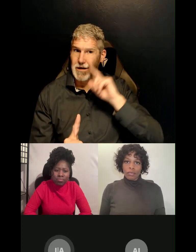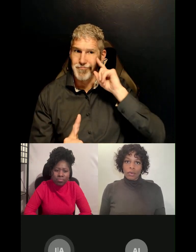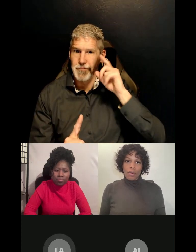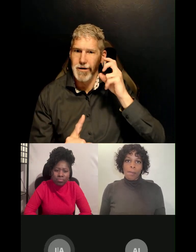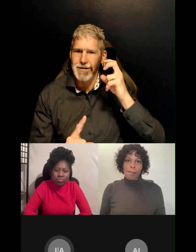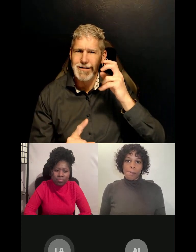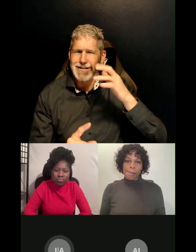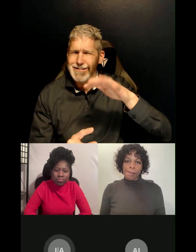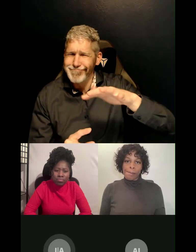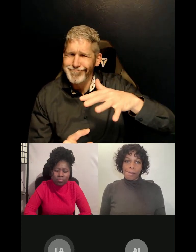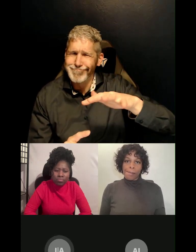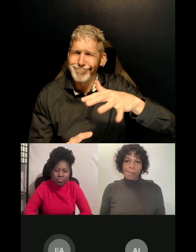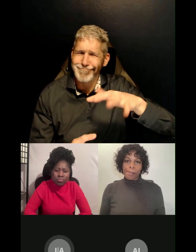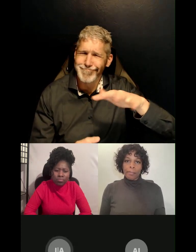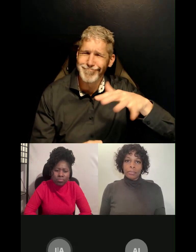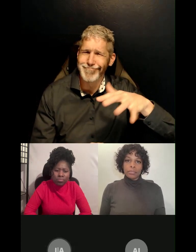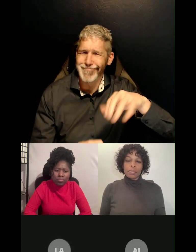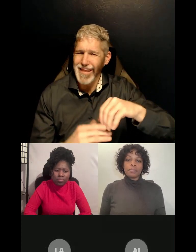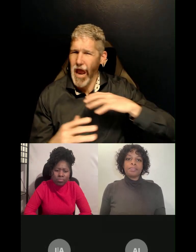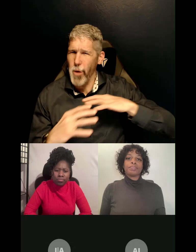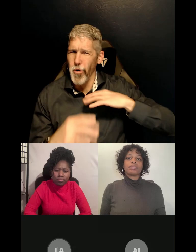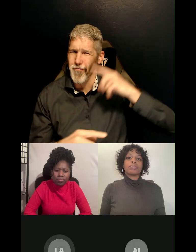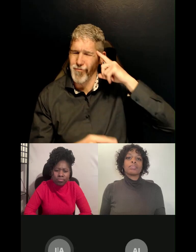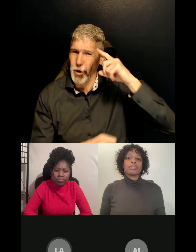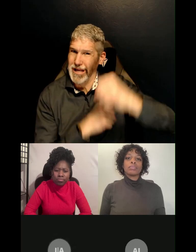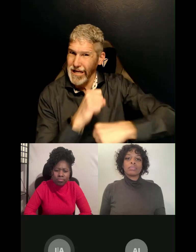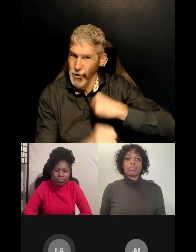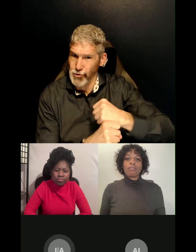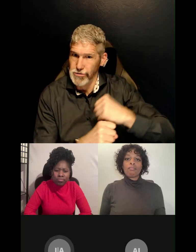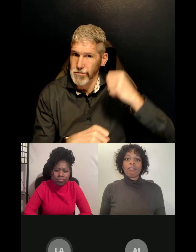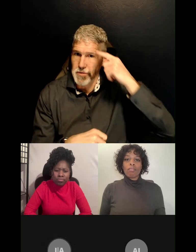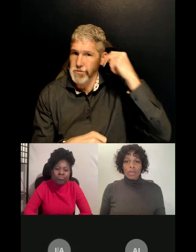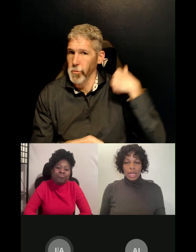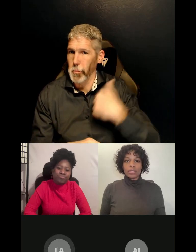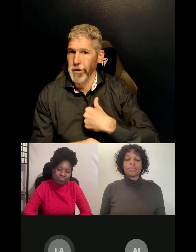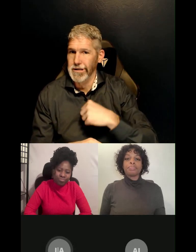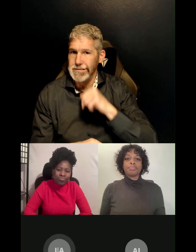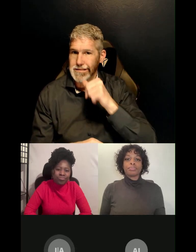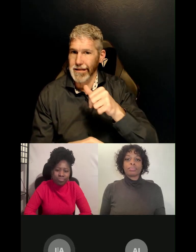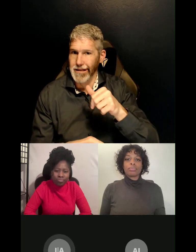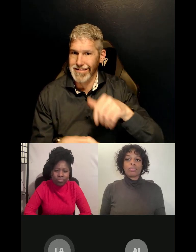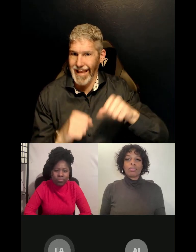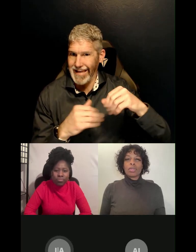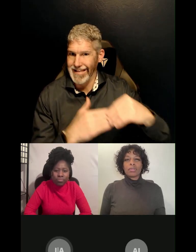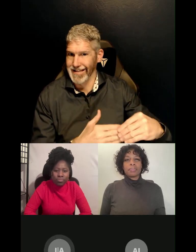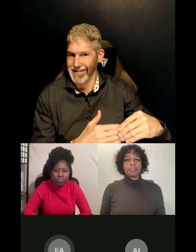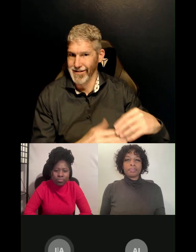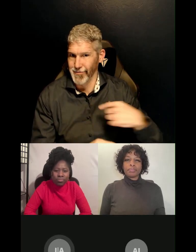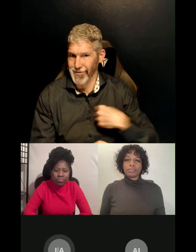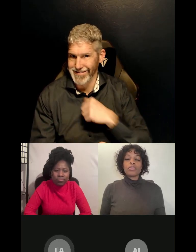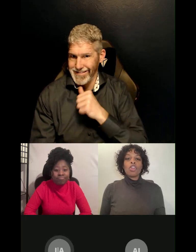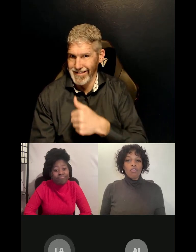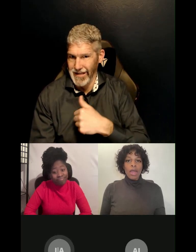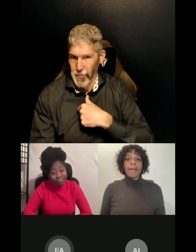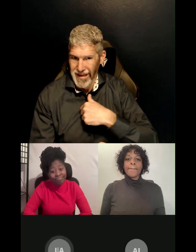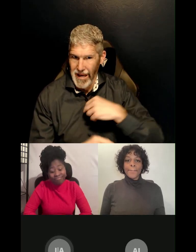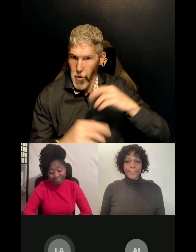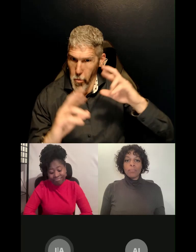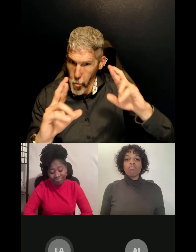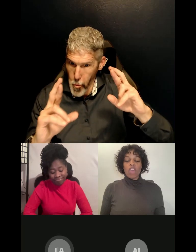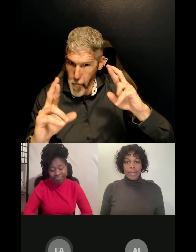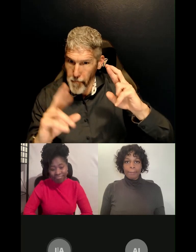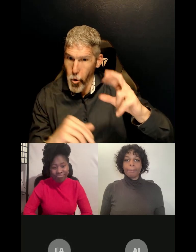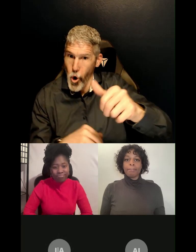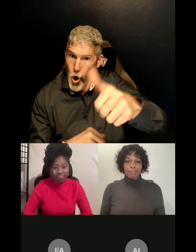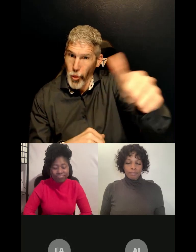a long time, the reason why deaf have been, in Hollywood for a long time, but we haven't seen them